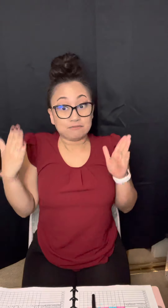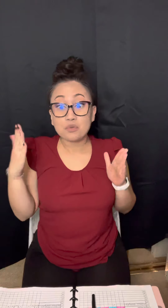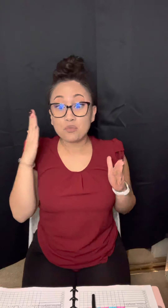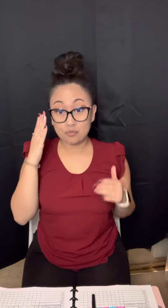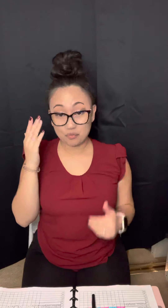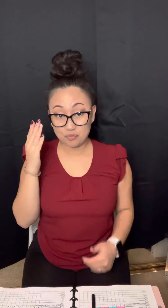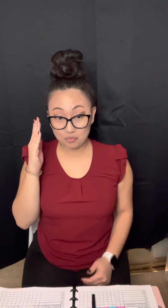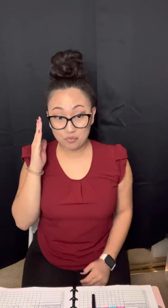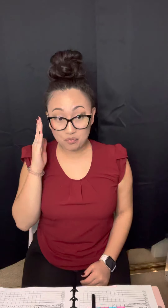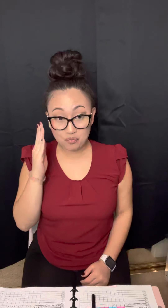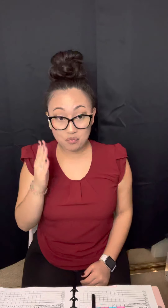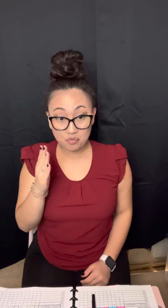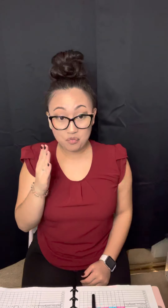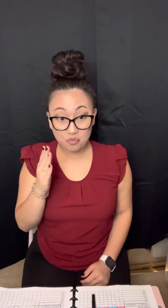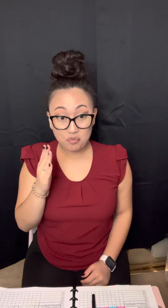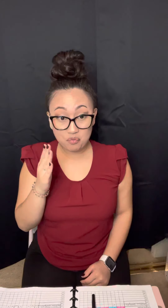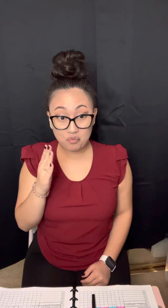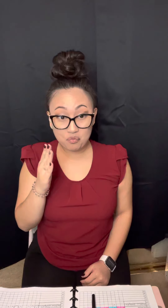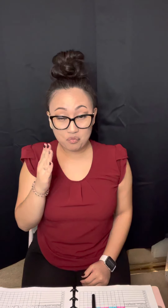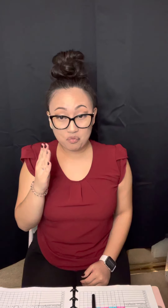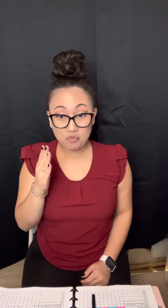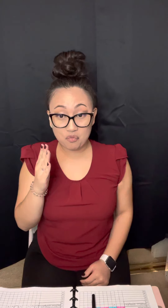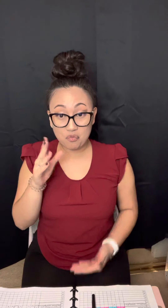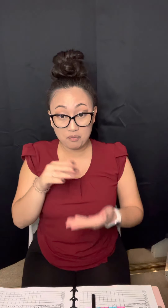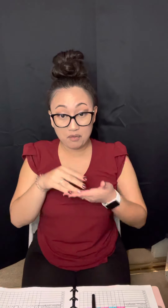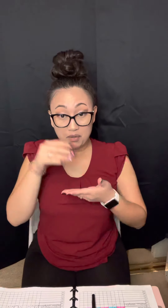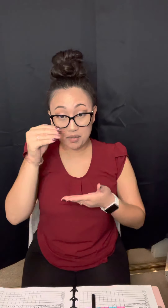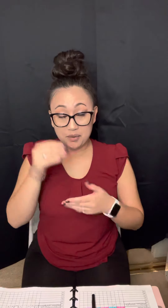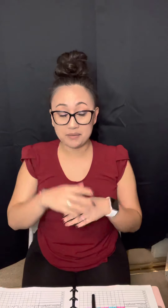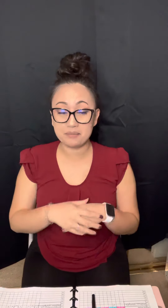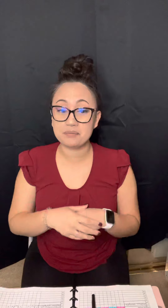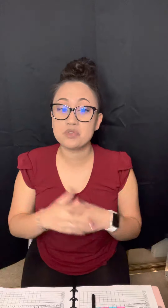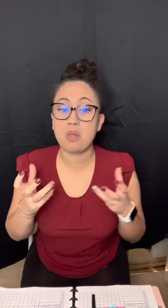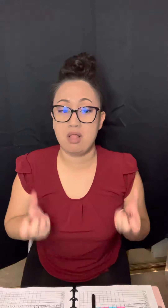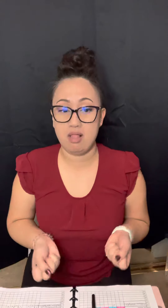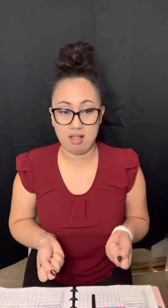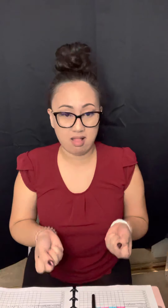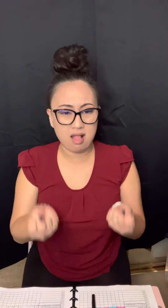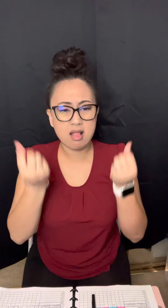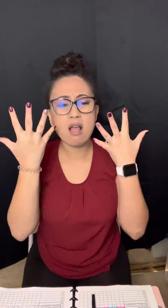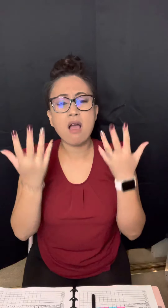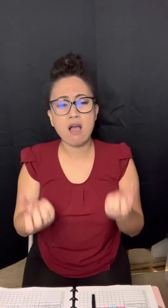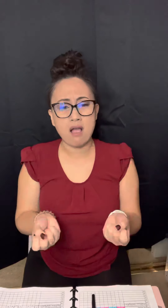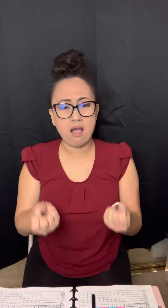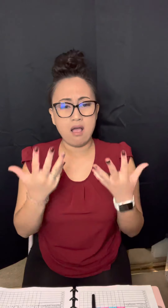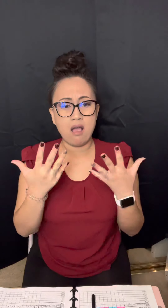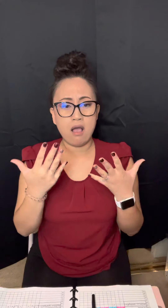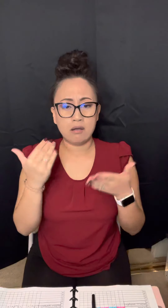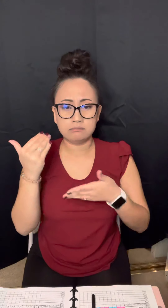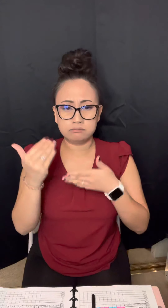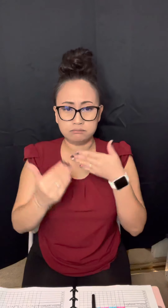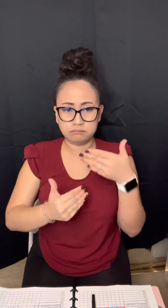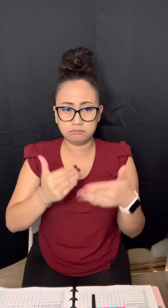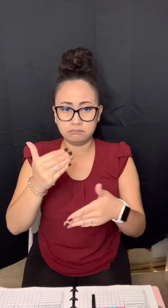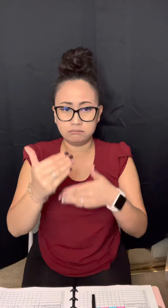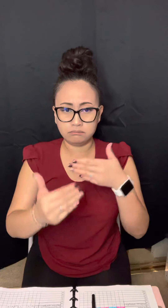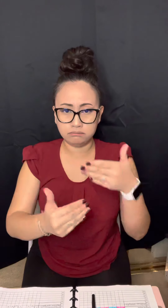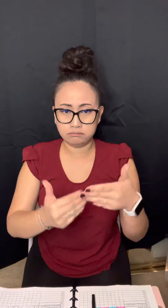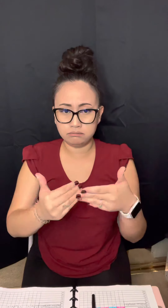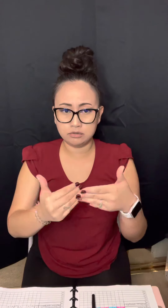right. So lots of up and things coming. And all of the stuff in the past helps us in the future. We learn from